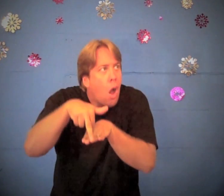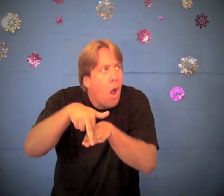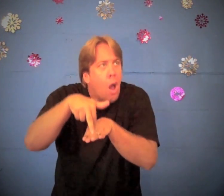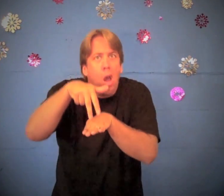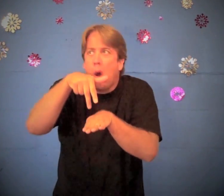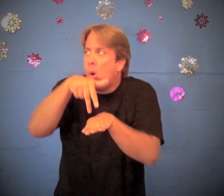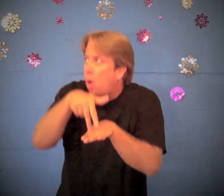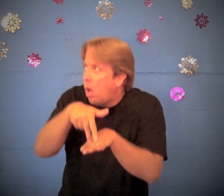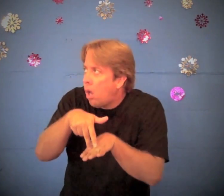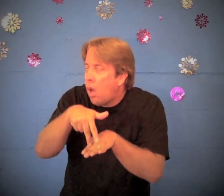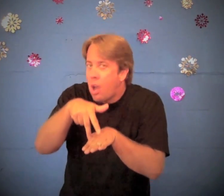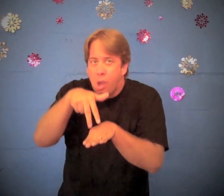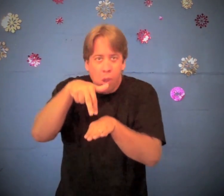make a path for walking.